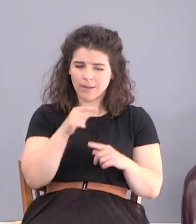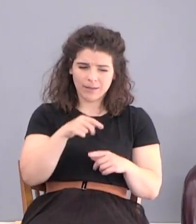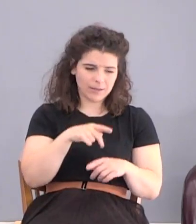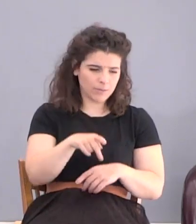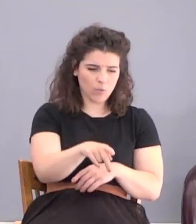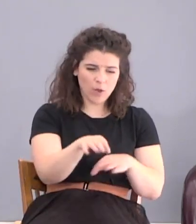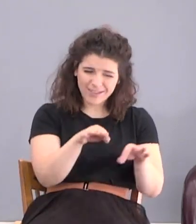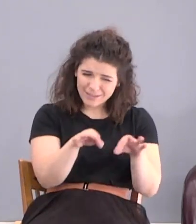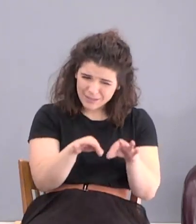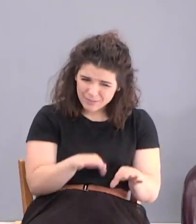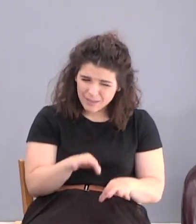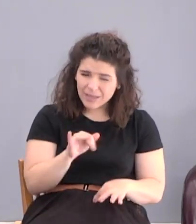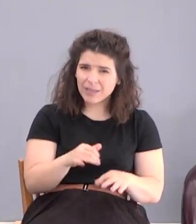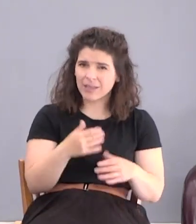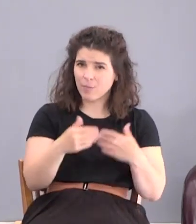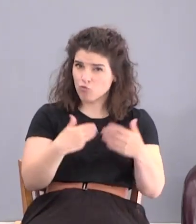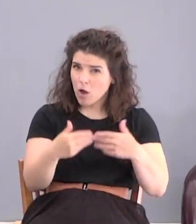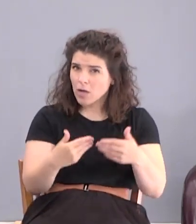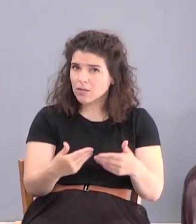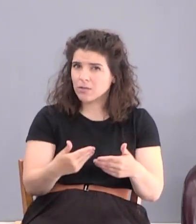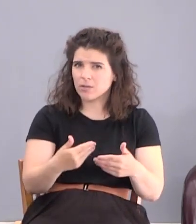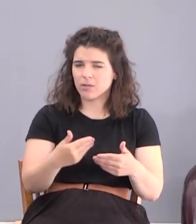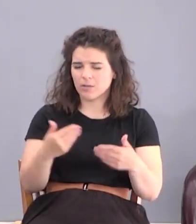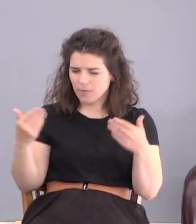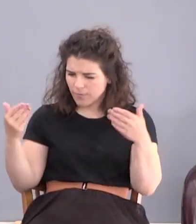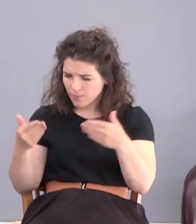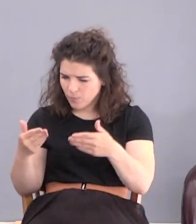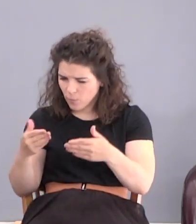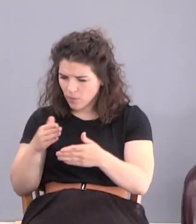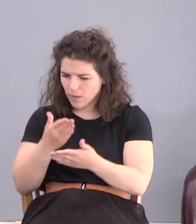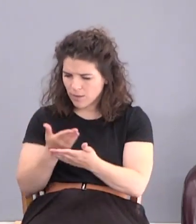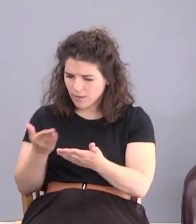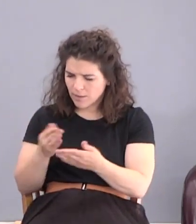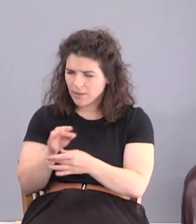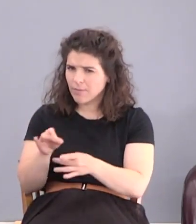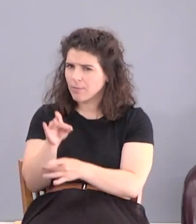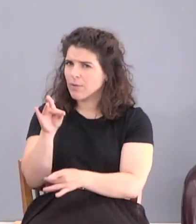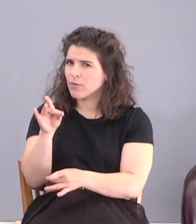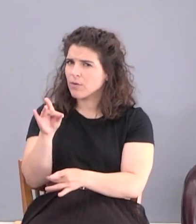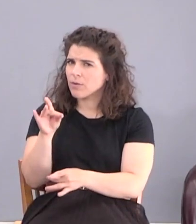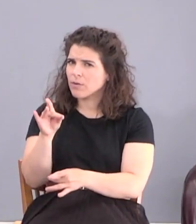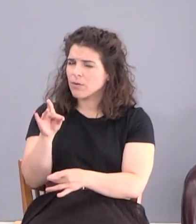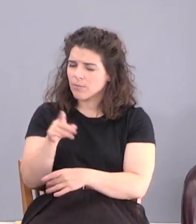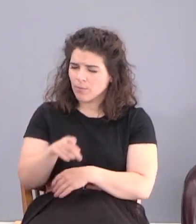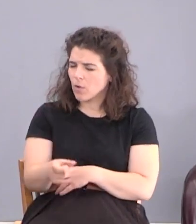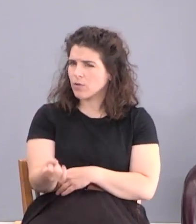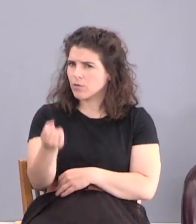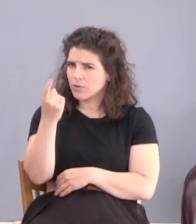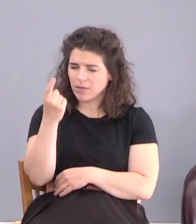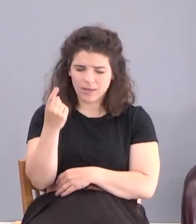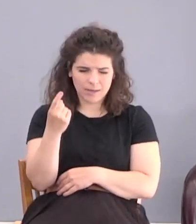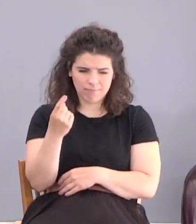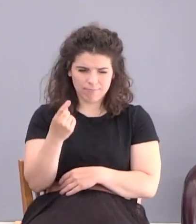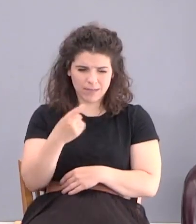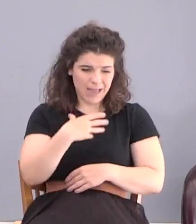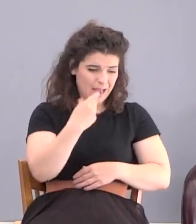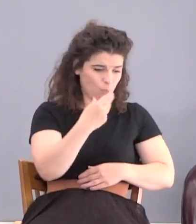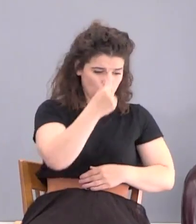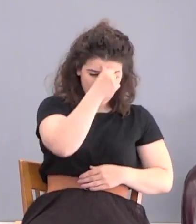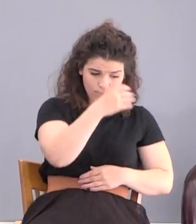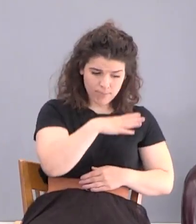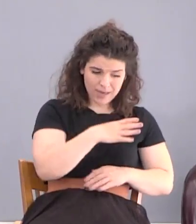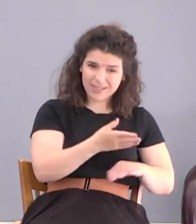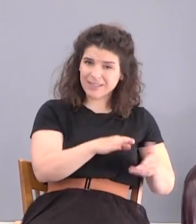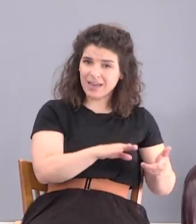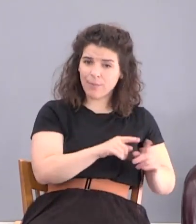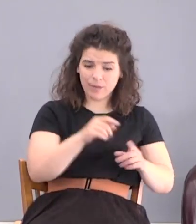explaining that process, that the minding the things of the Spirit. He's understanding that the outward man's perishing, that inward man's... How is the